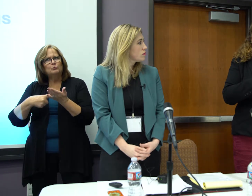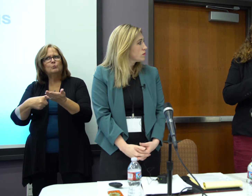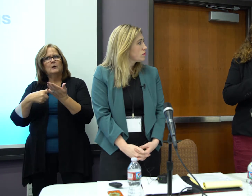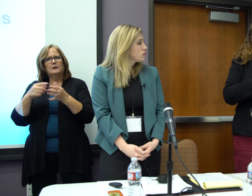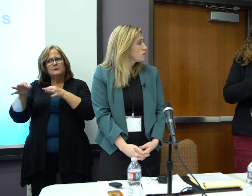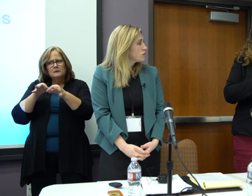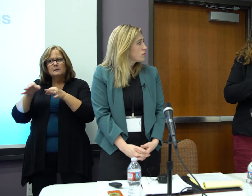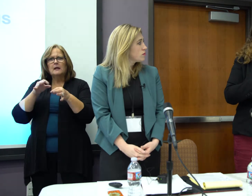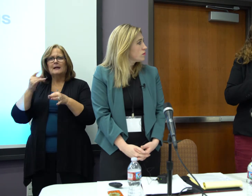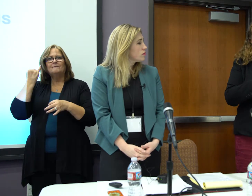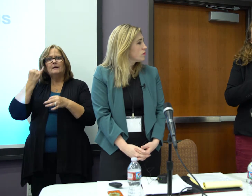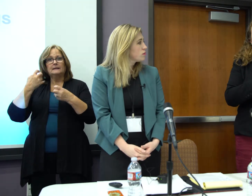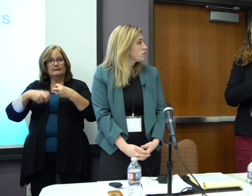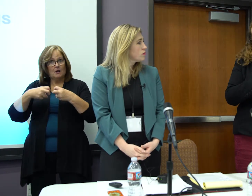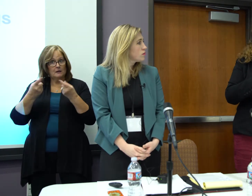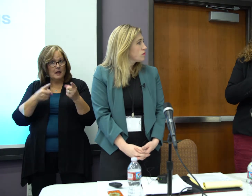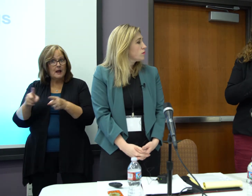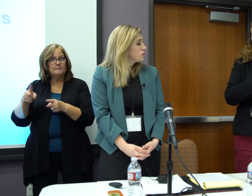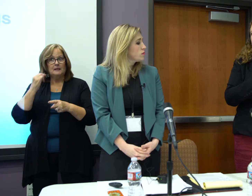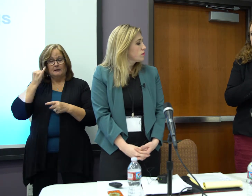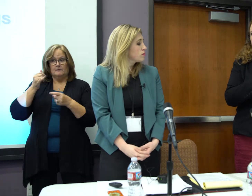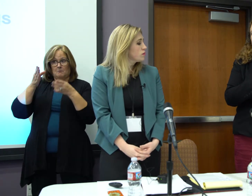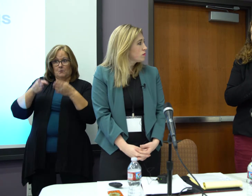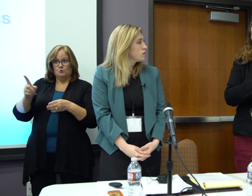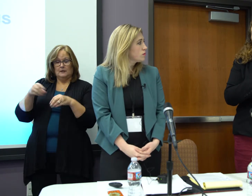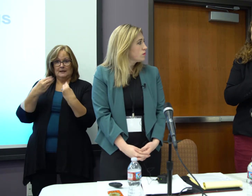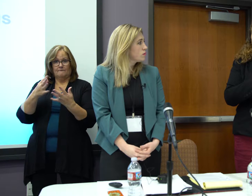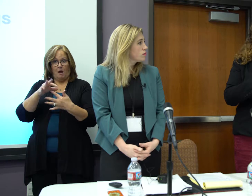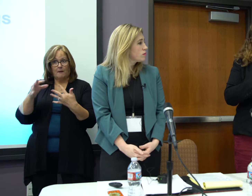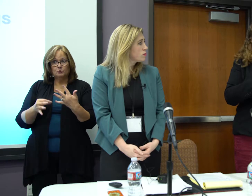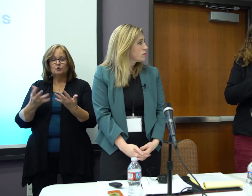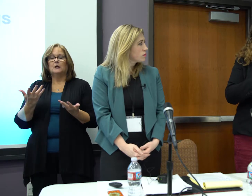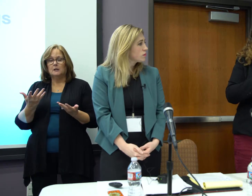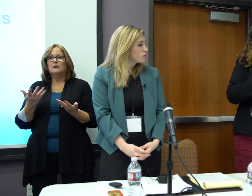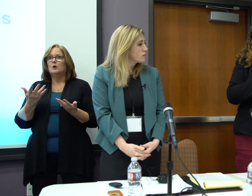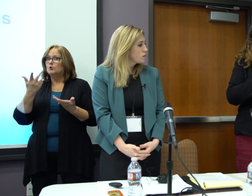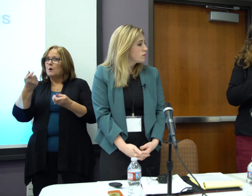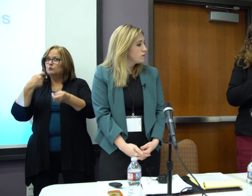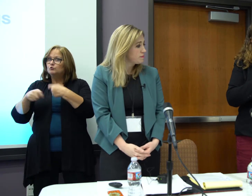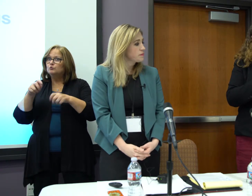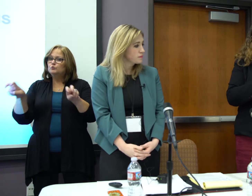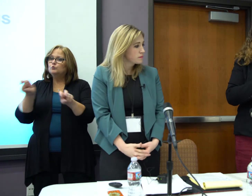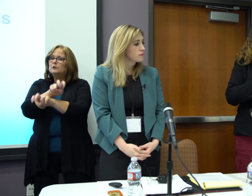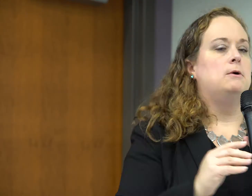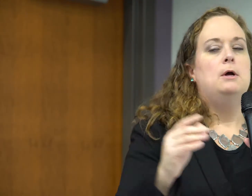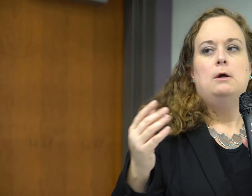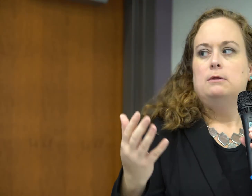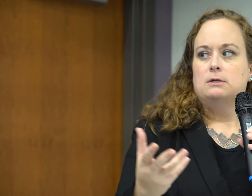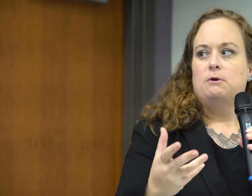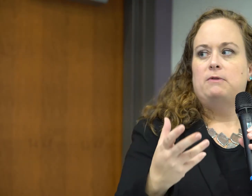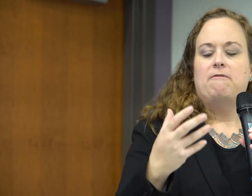if there are kind of difficulties happening, is the person being given an option to, hey, do you want to switch rooms with somebody? Is